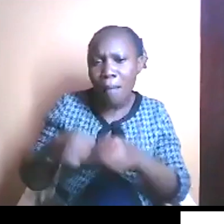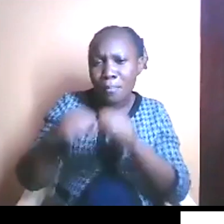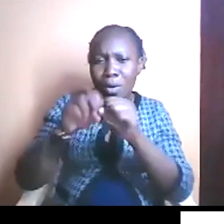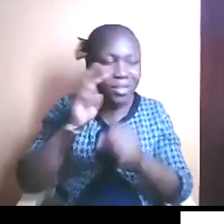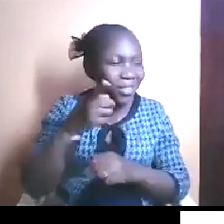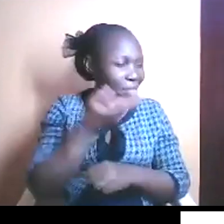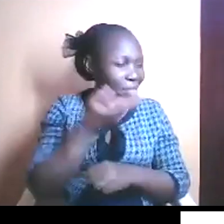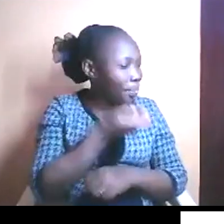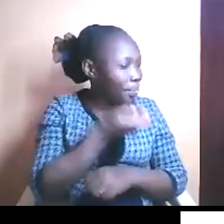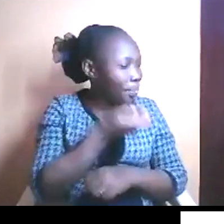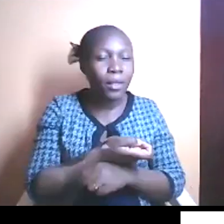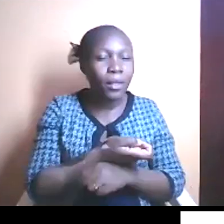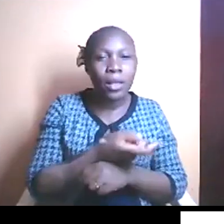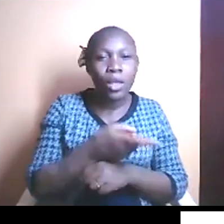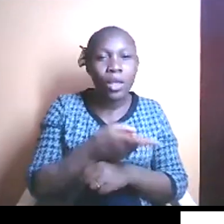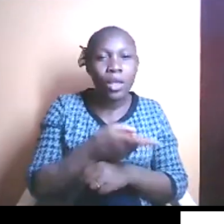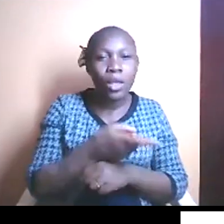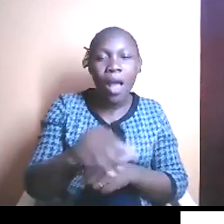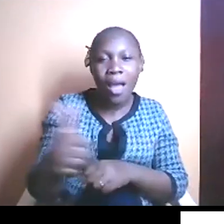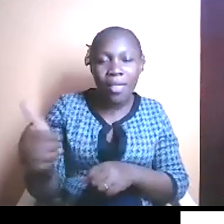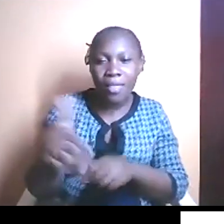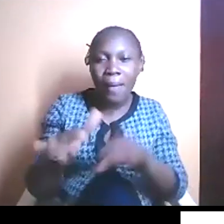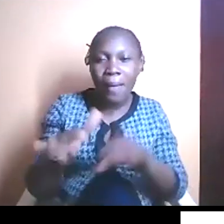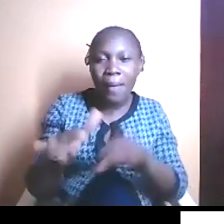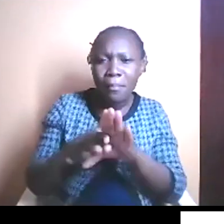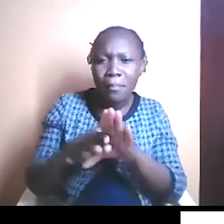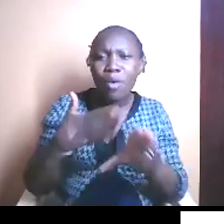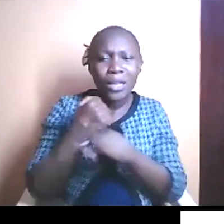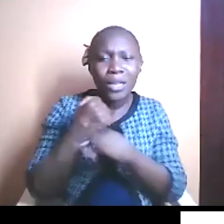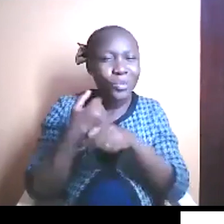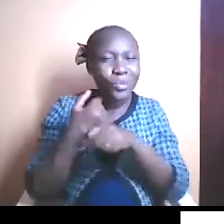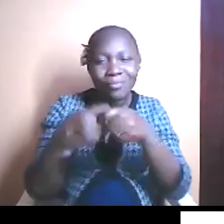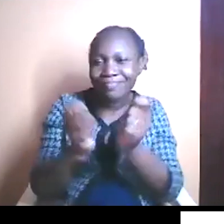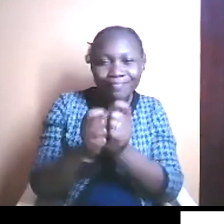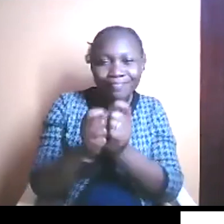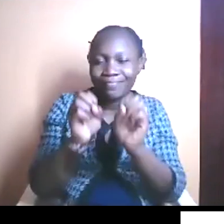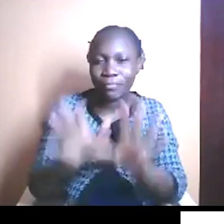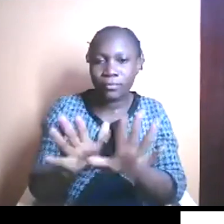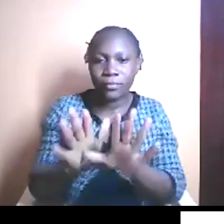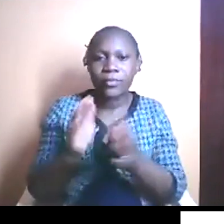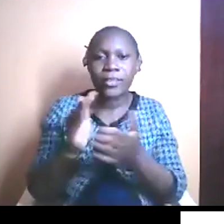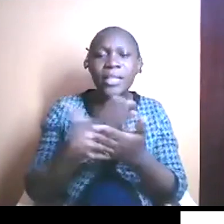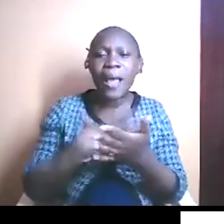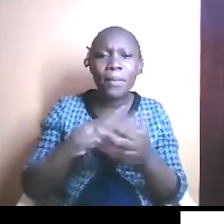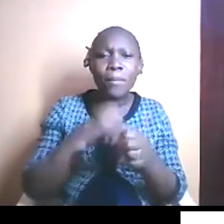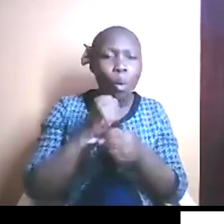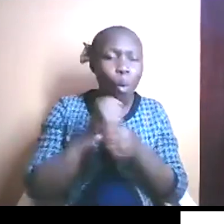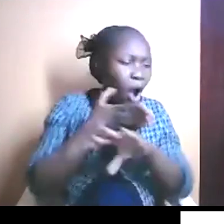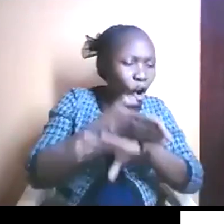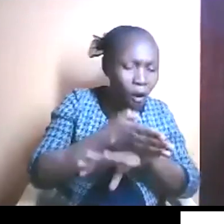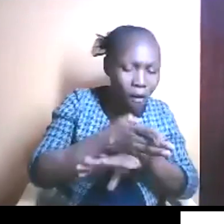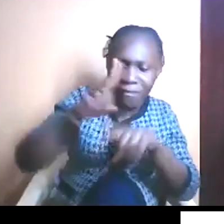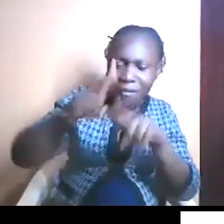be to work as a team. So some people are left to do more than others. So how does this person keep